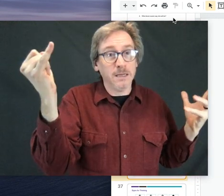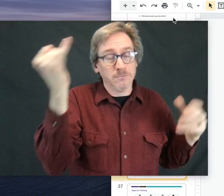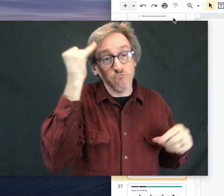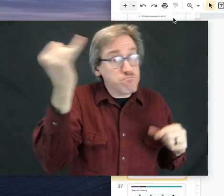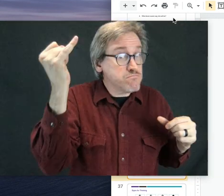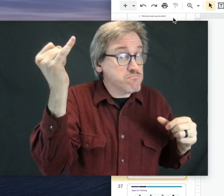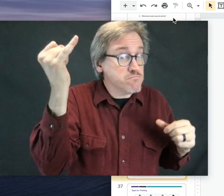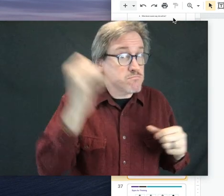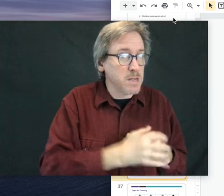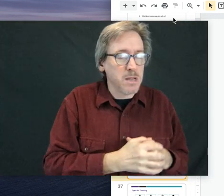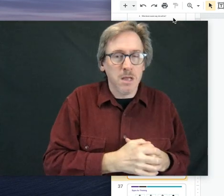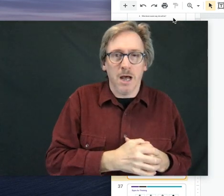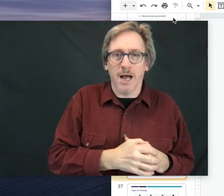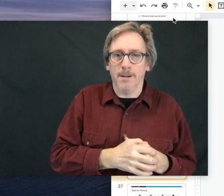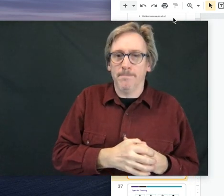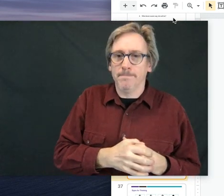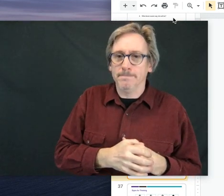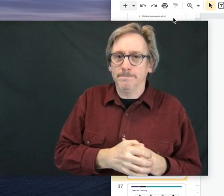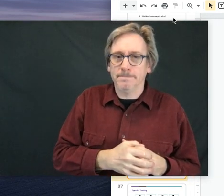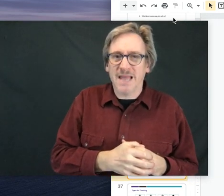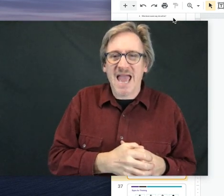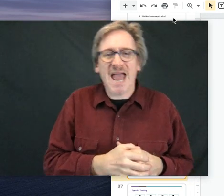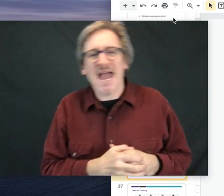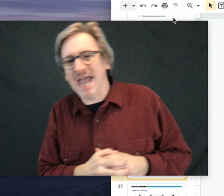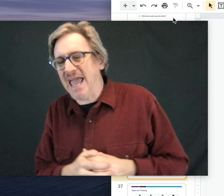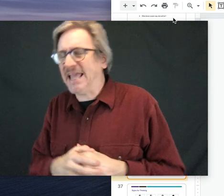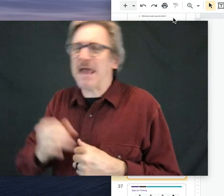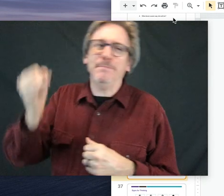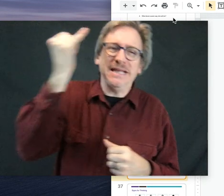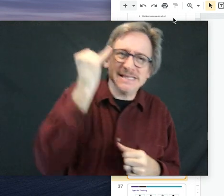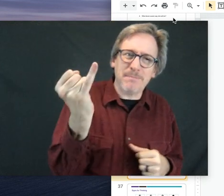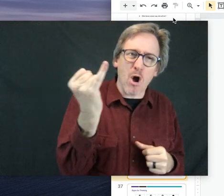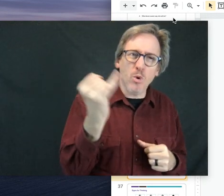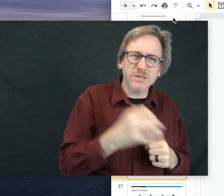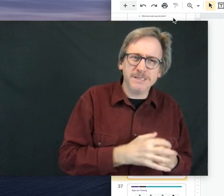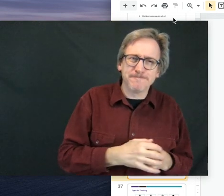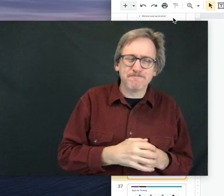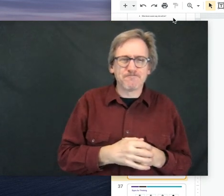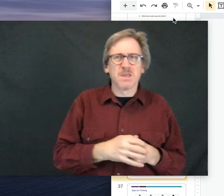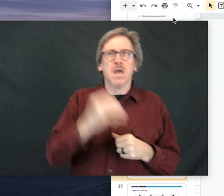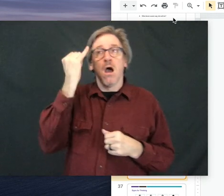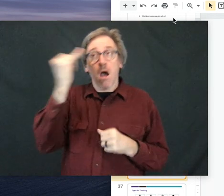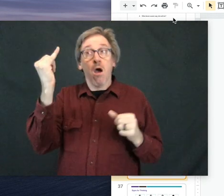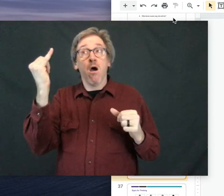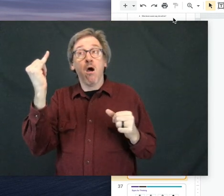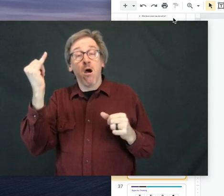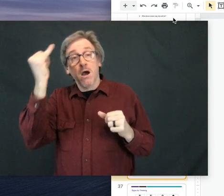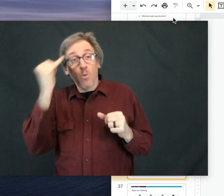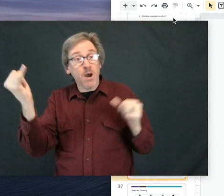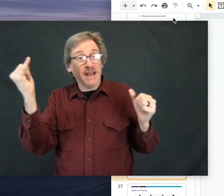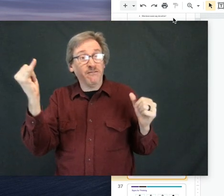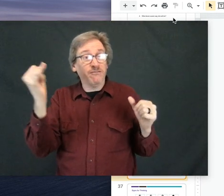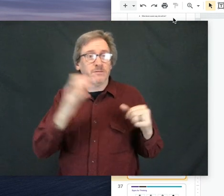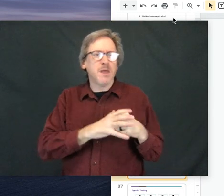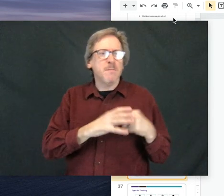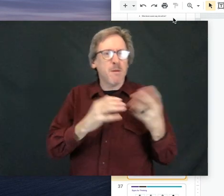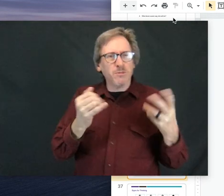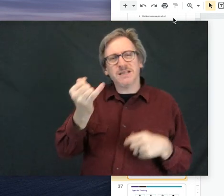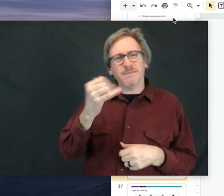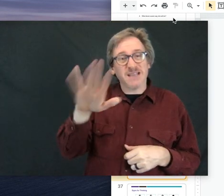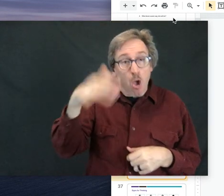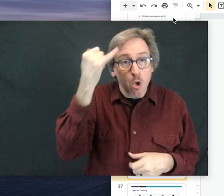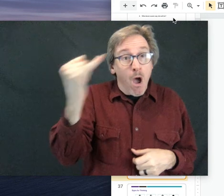idea. Hmm. Um, it can be suppose, what if,